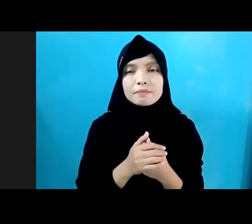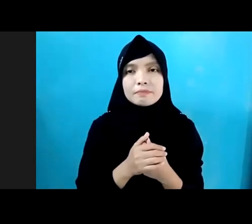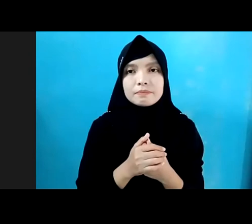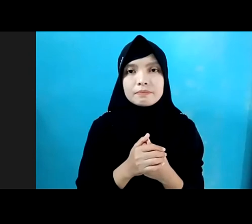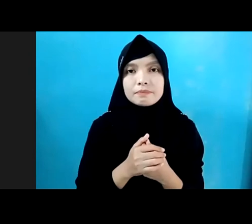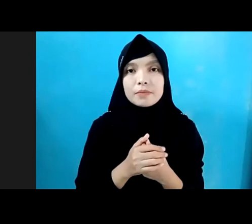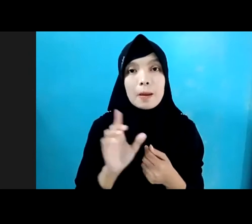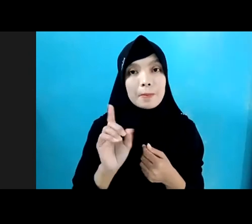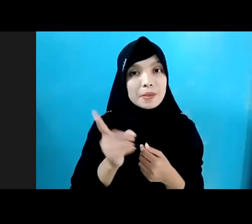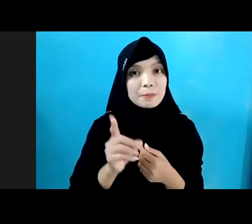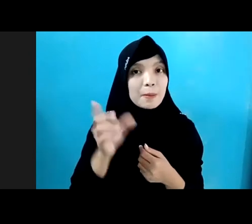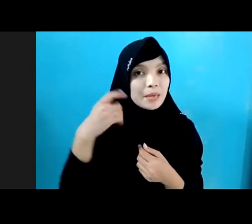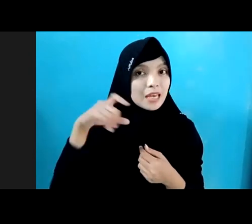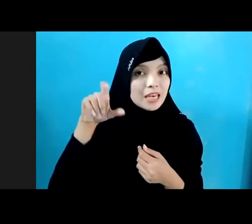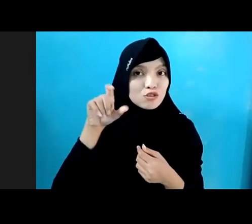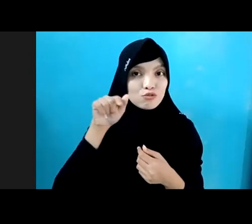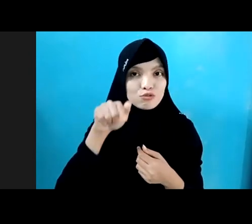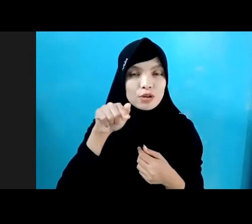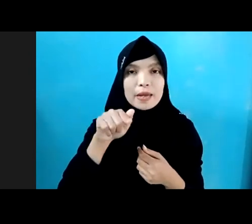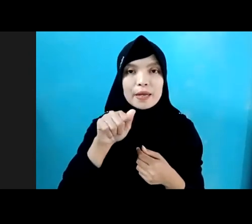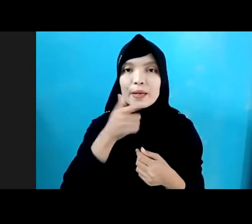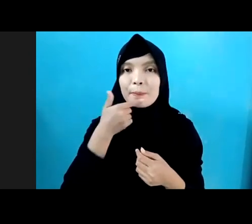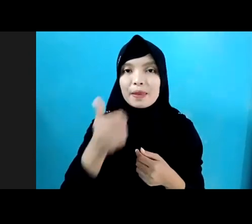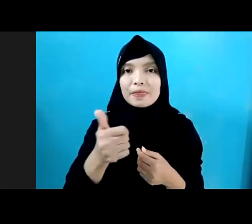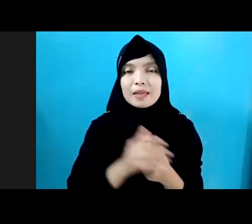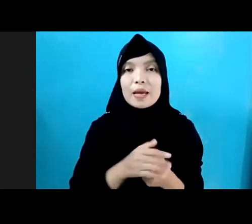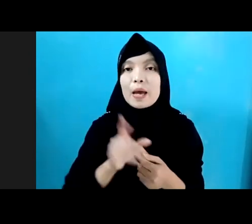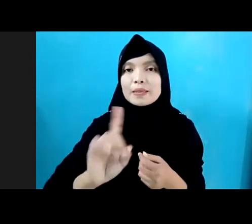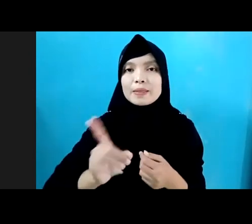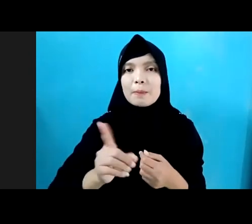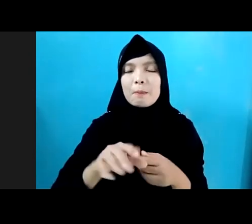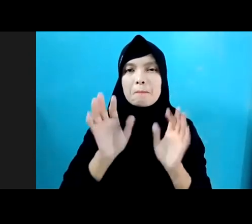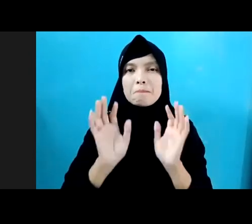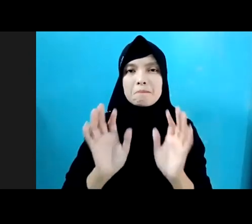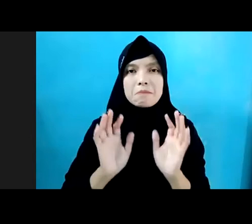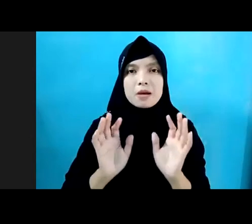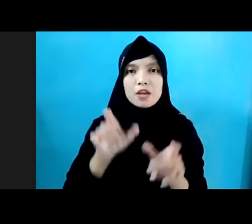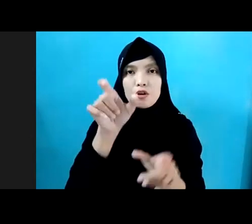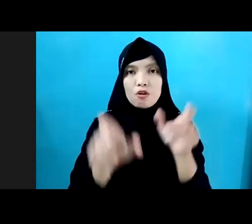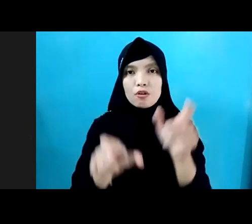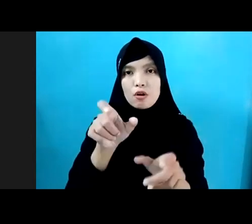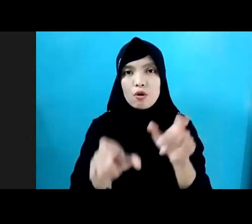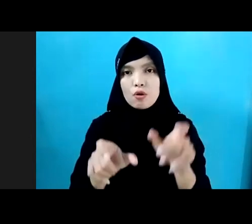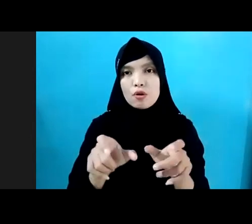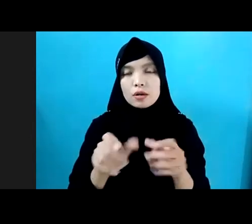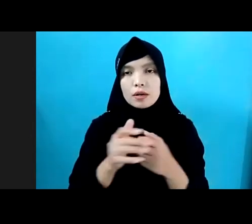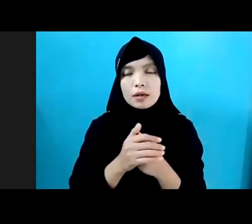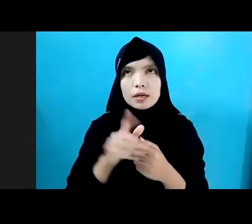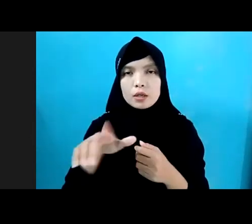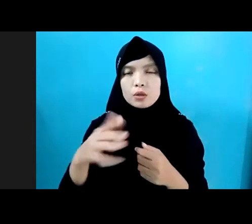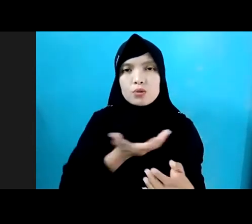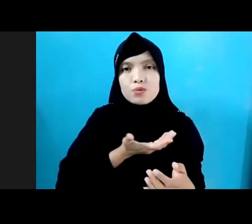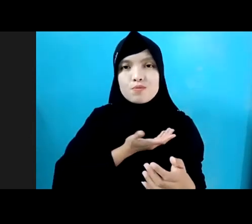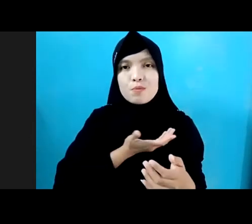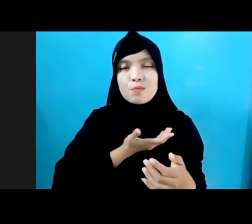Offenders And Other People Who Want To Exploit Children Have Been Very Active Online For Decades But